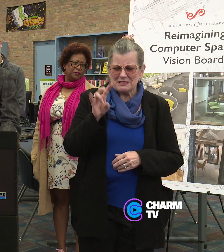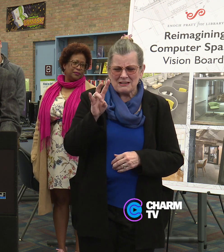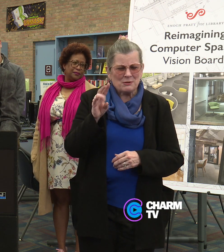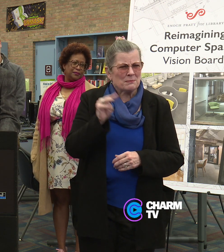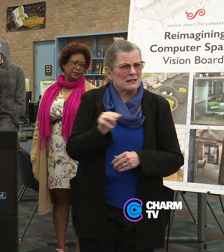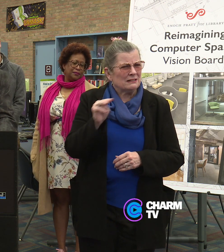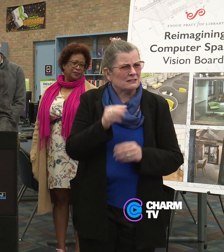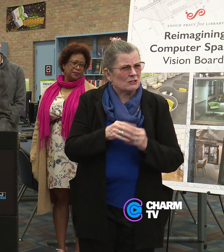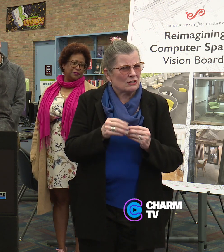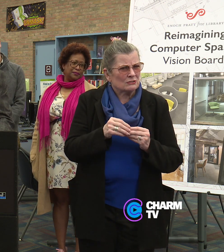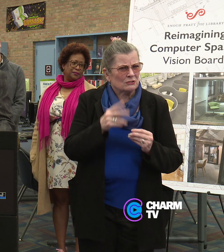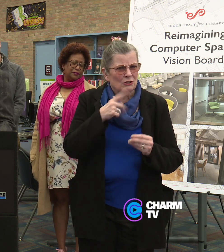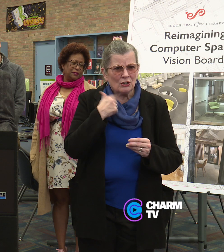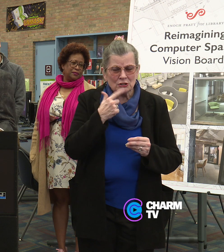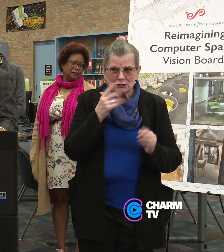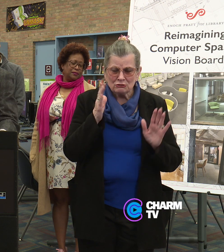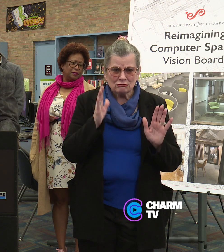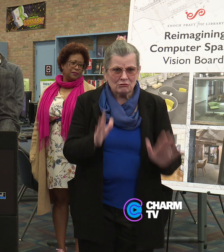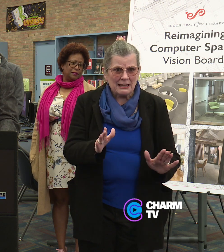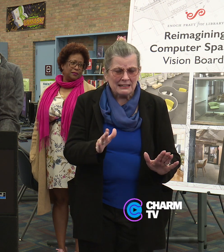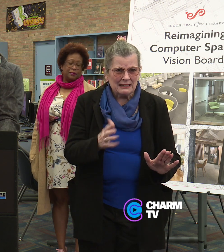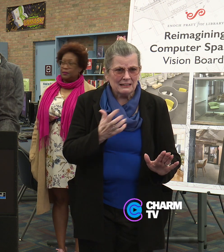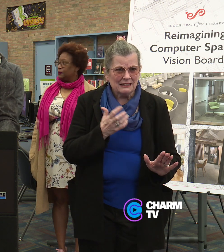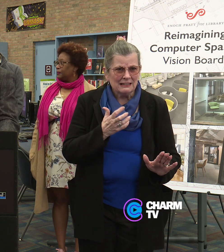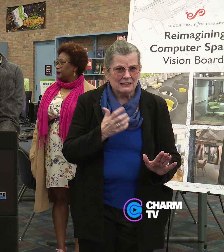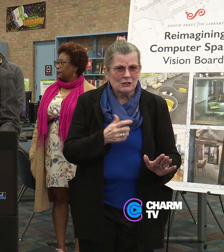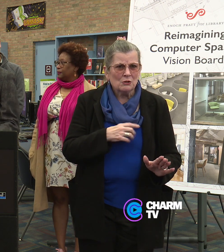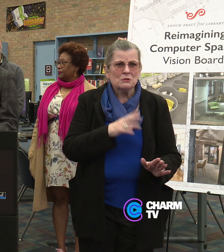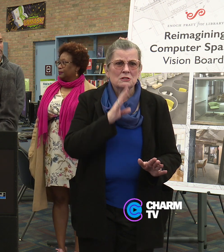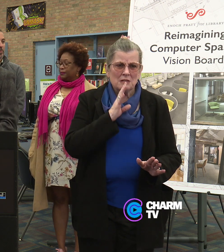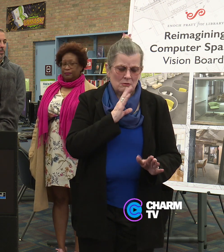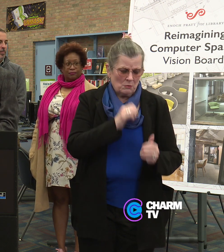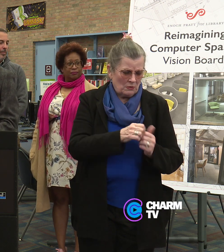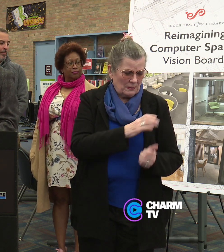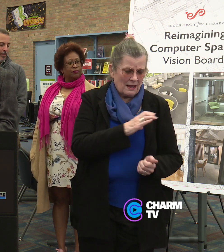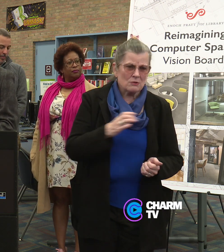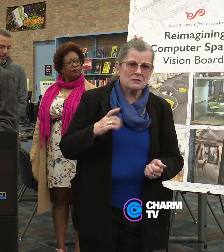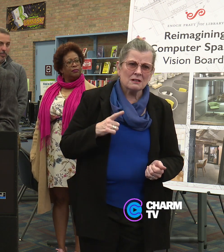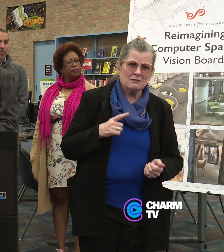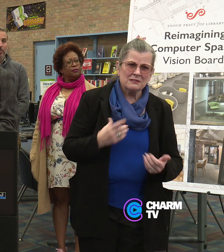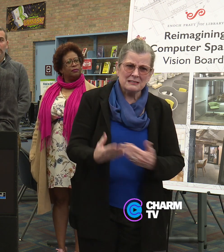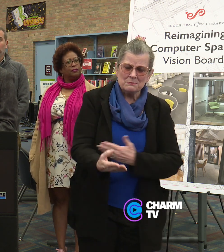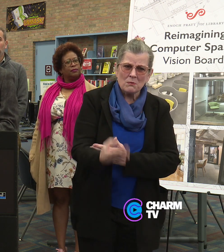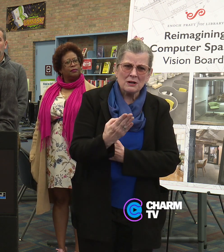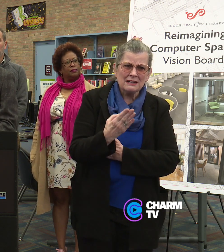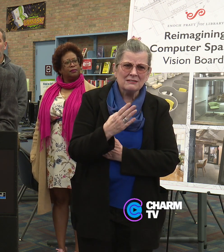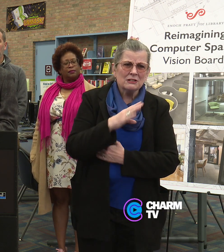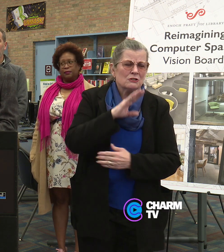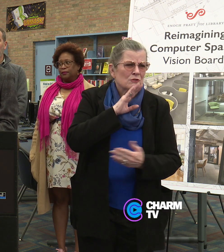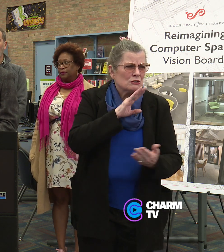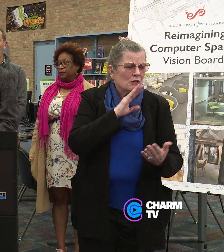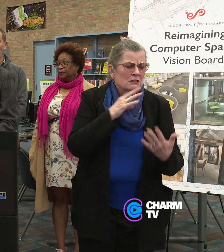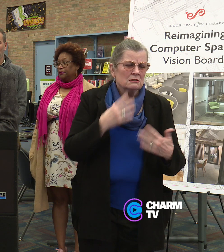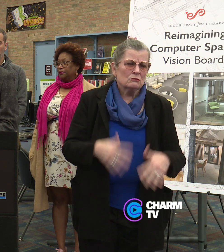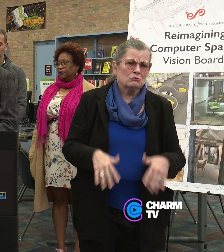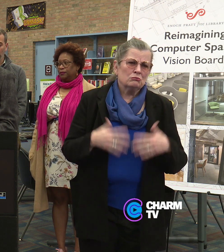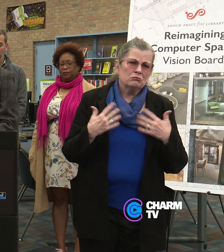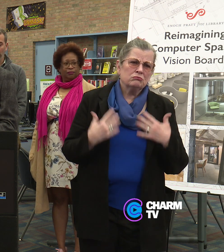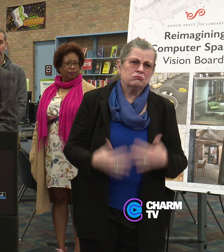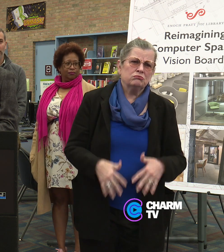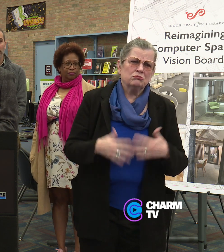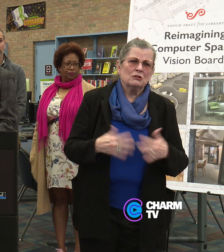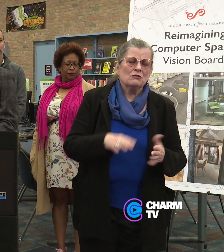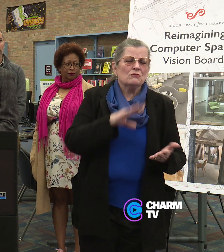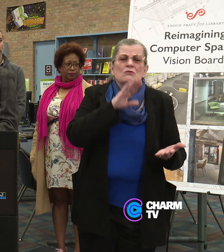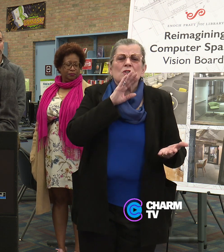great. We spoke with the council president earlier today about his frustrations, along with the frustrations of